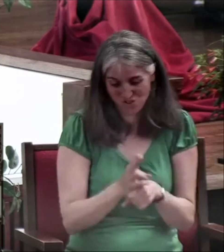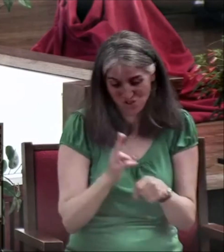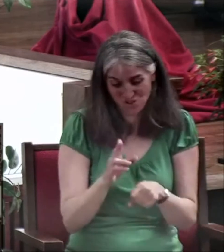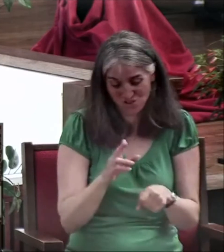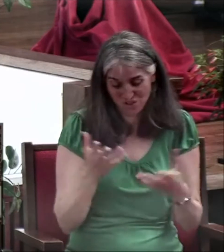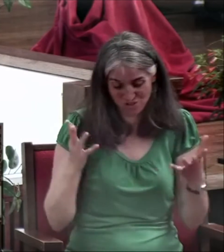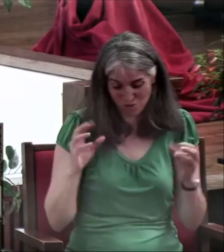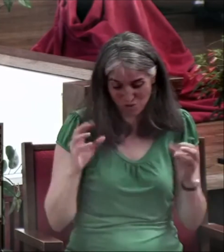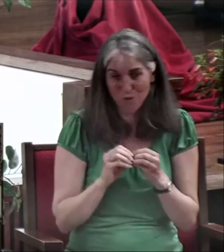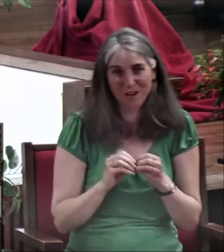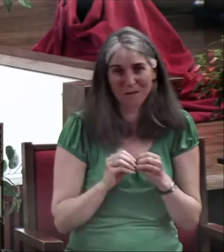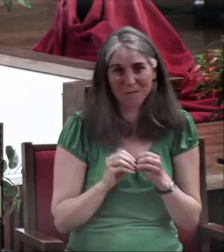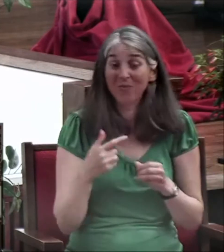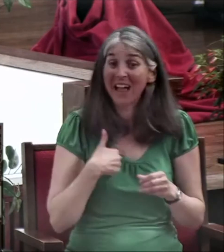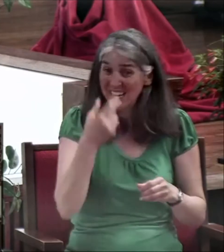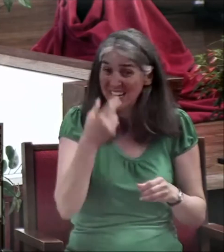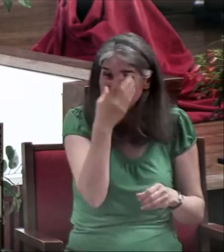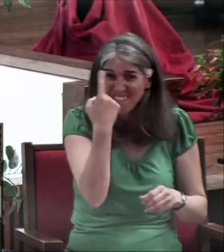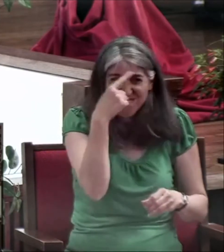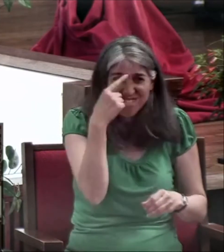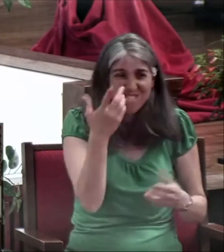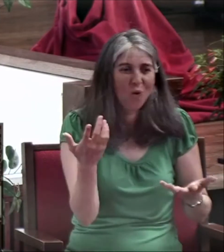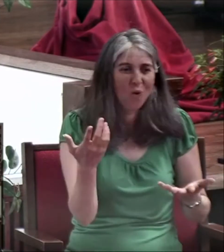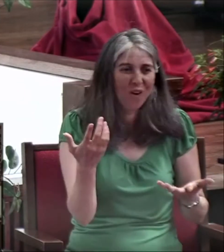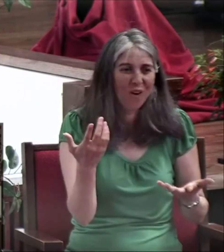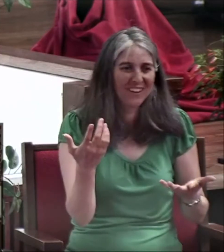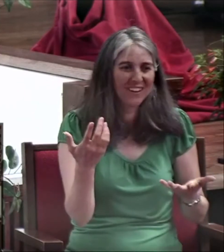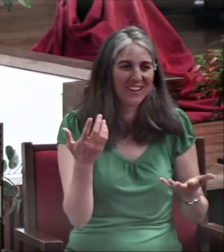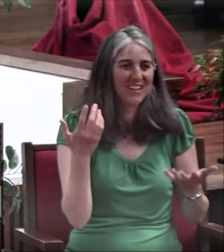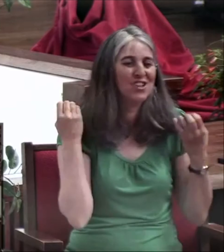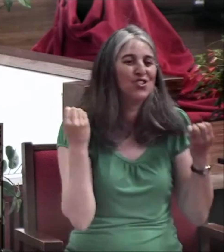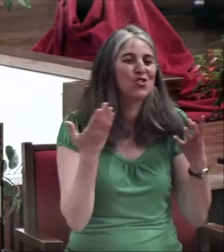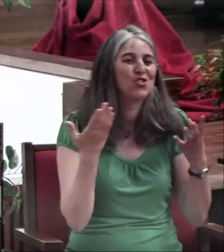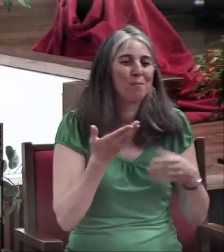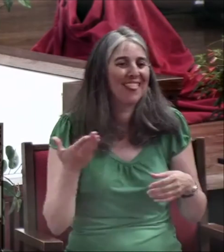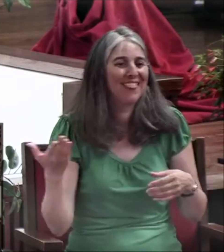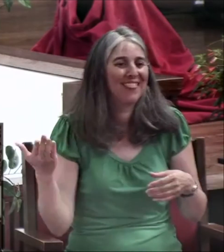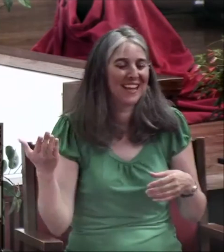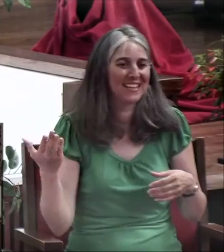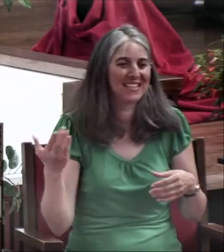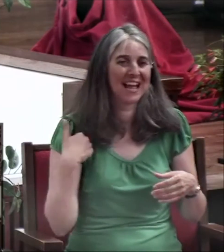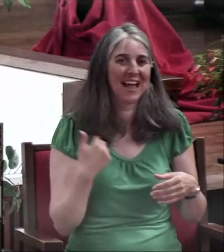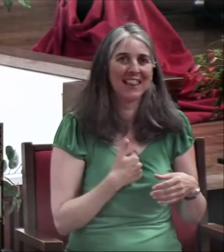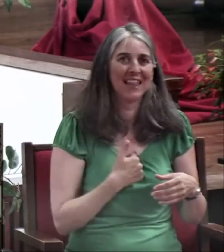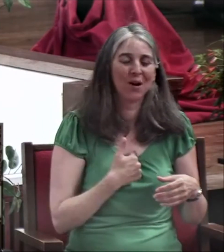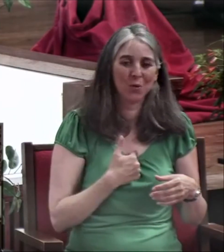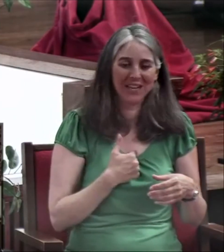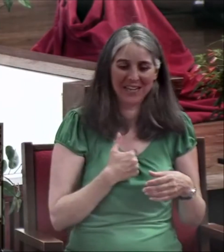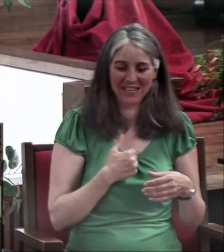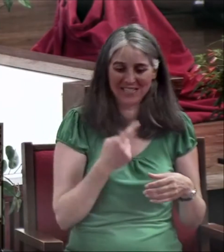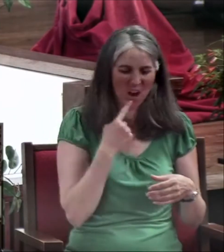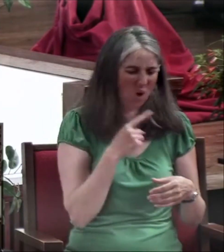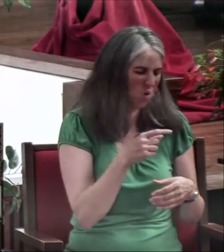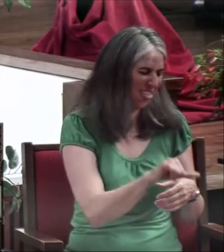usefulness. And I say that for this reason. There are so many things that we take and say they're no longer